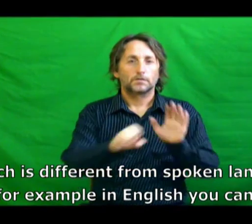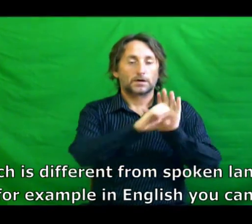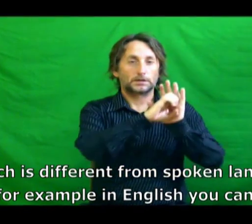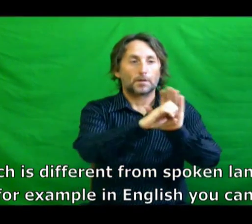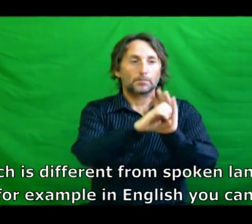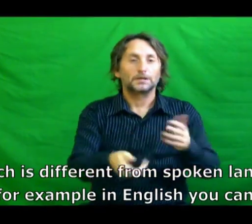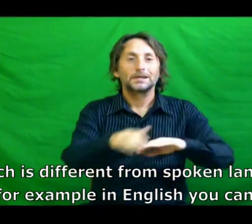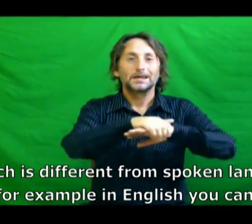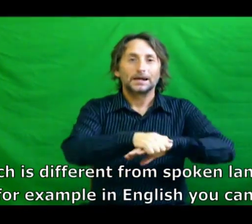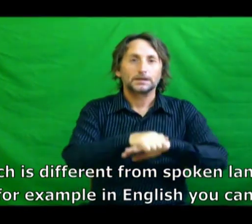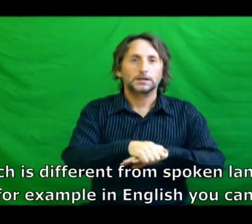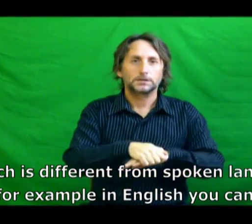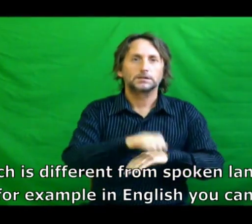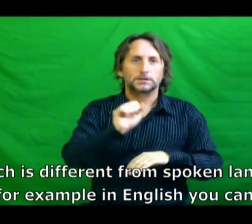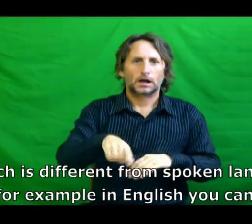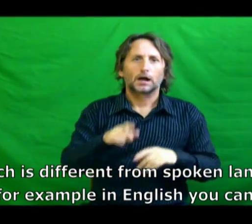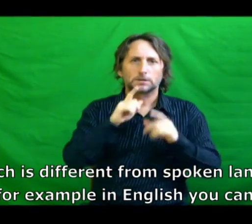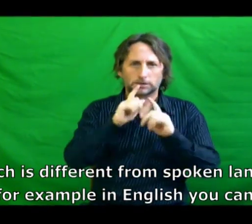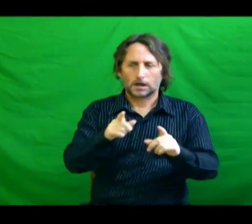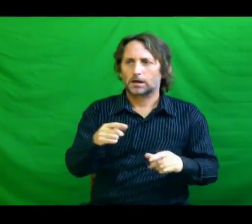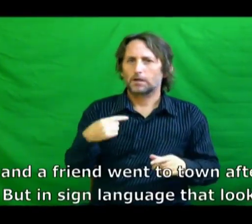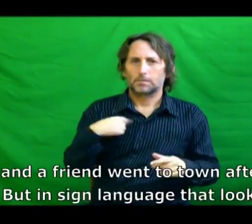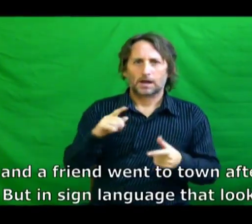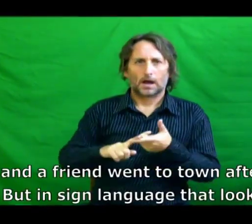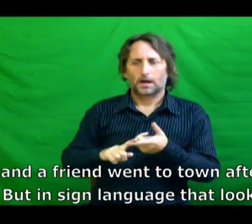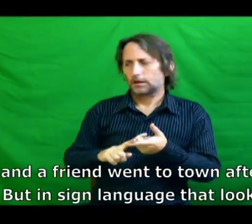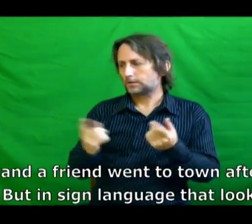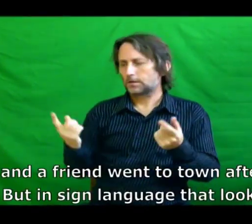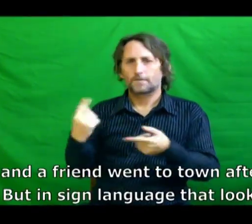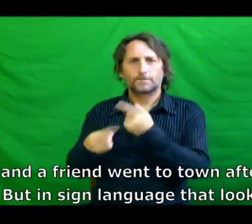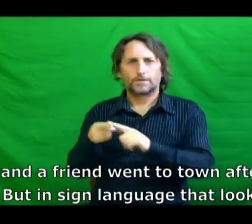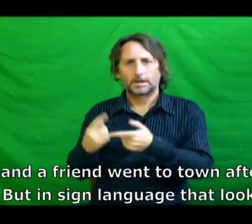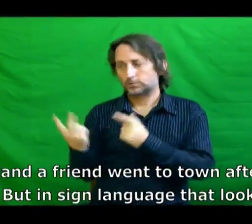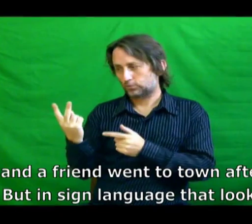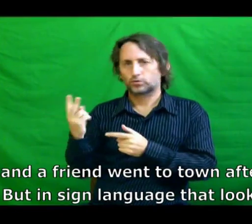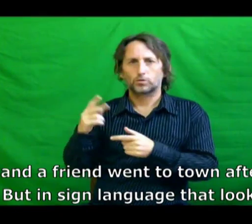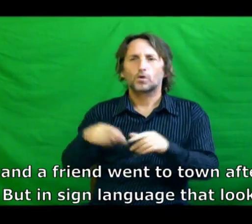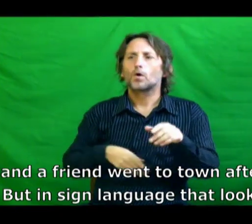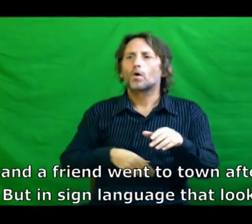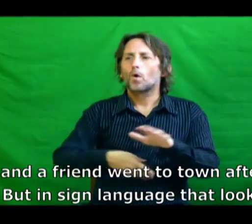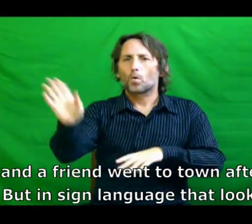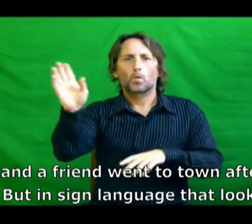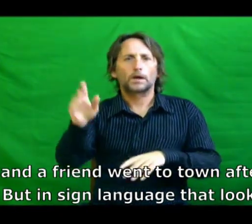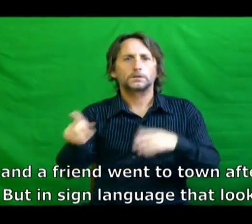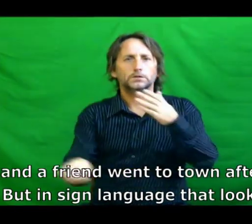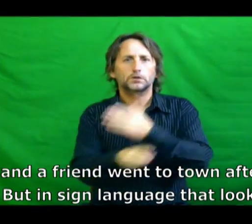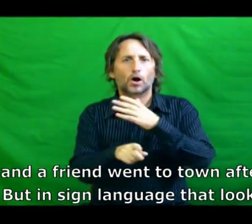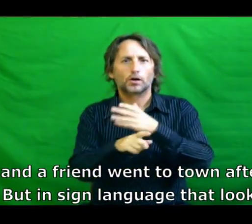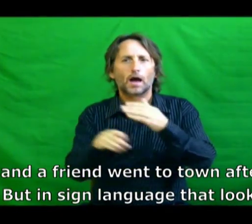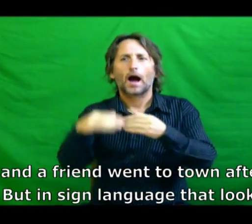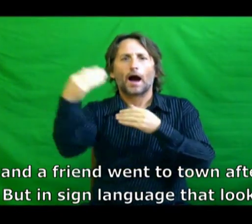For example, in English, you can say, me and a friend went to town after dinner.